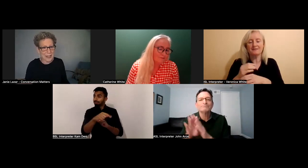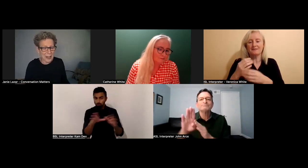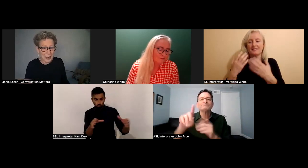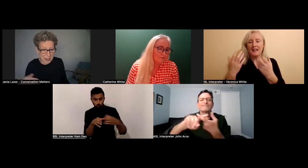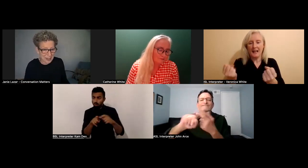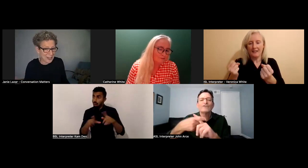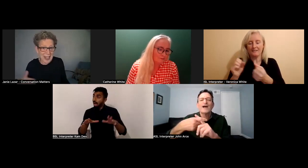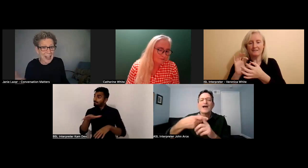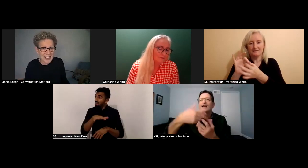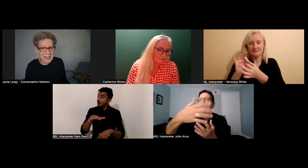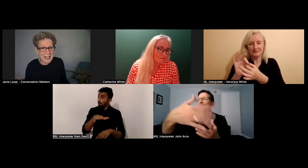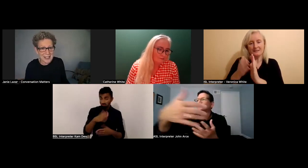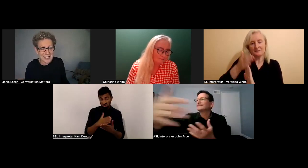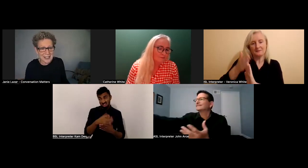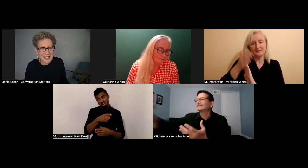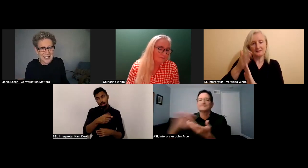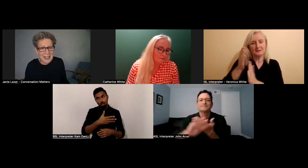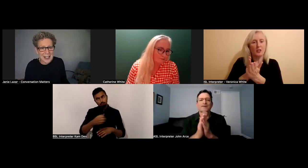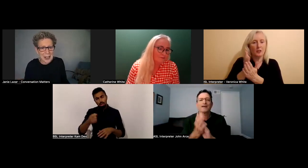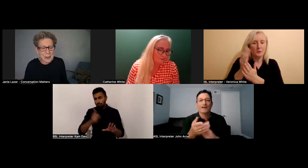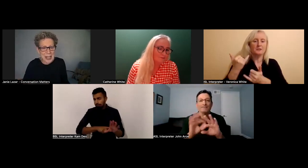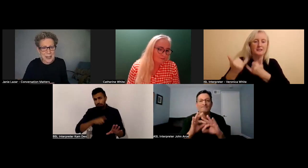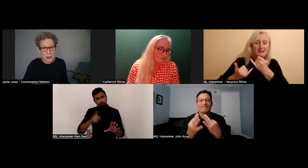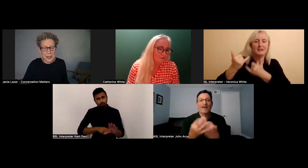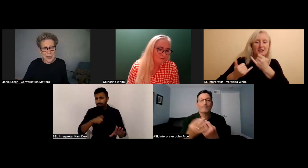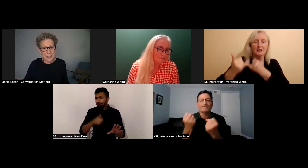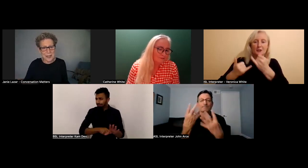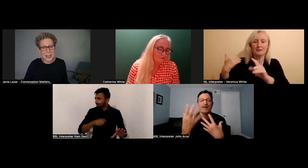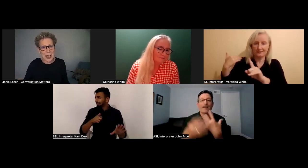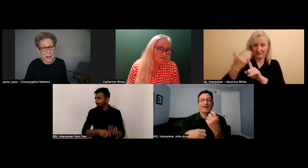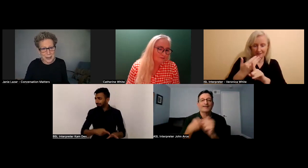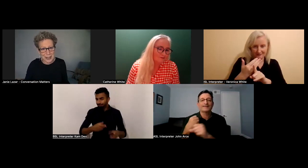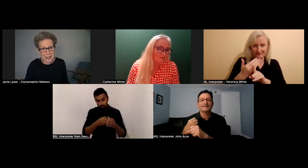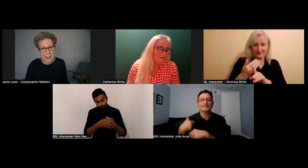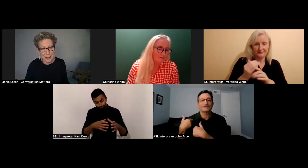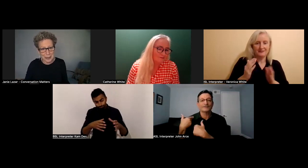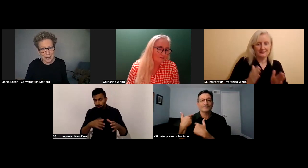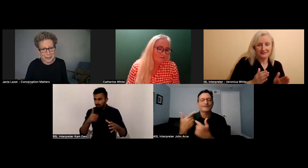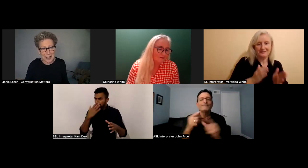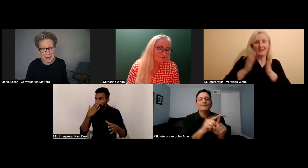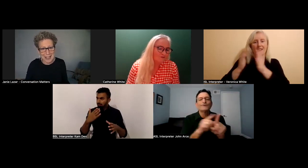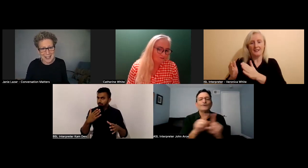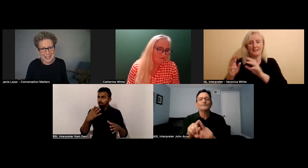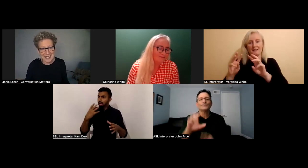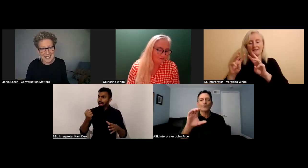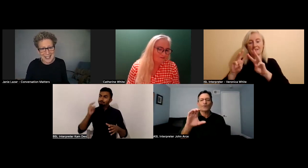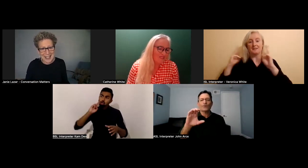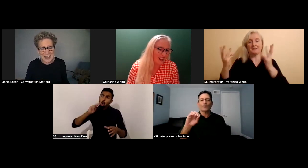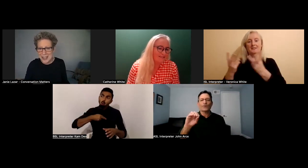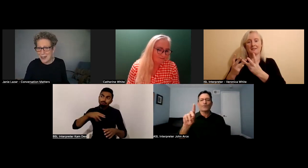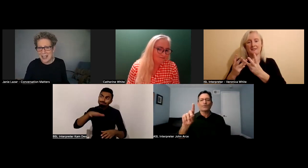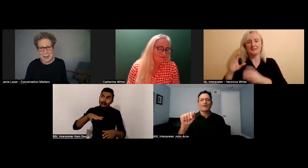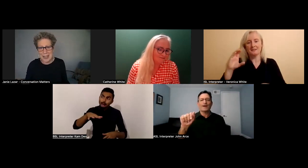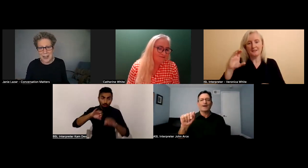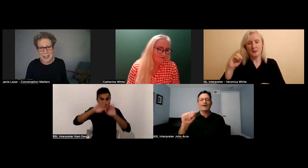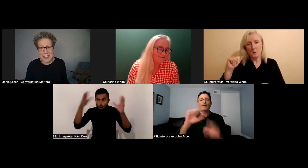over decades. But there's also the Coda global family. And this